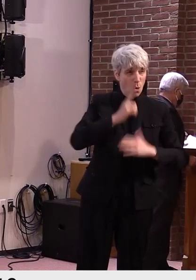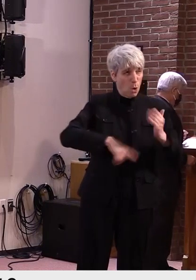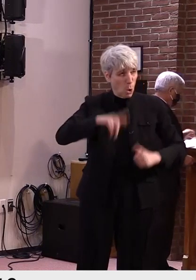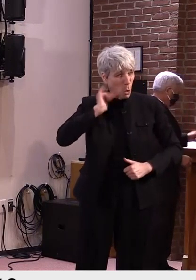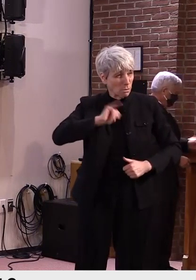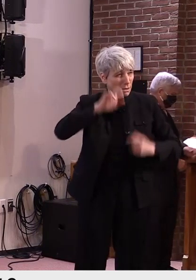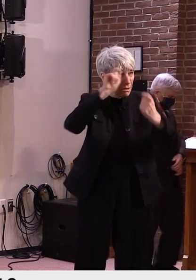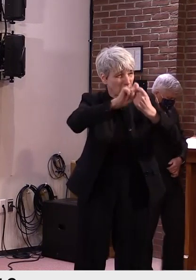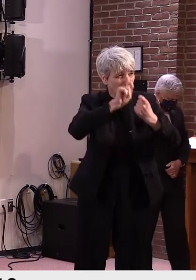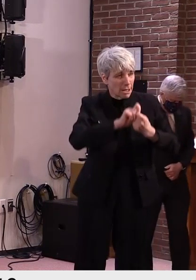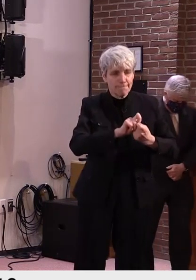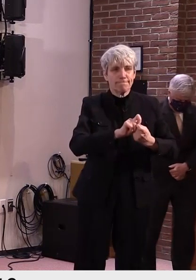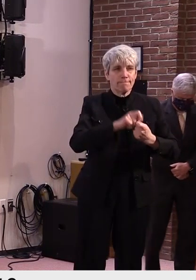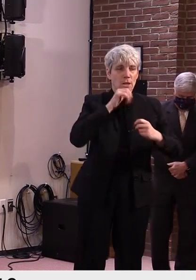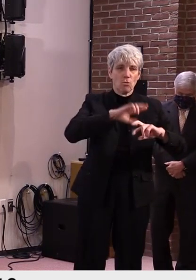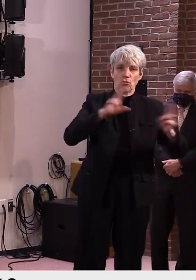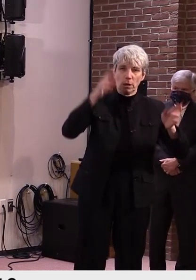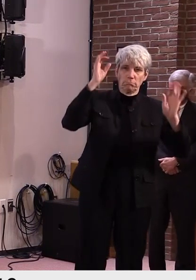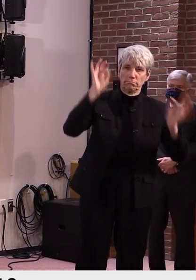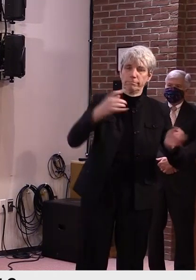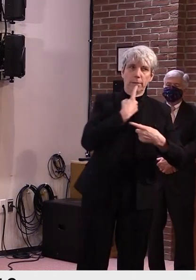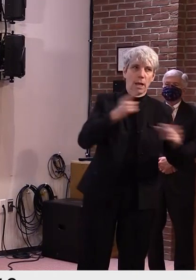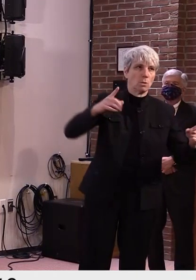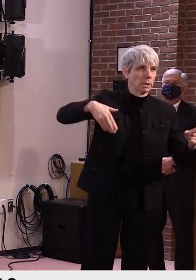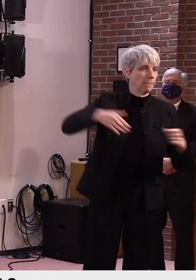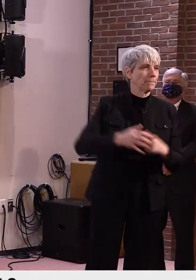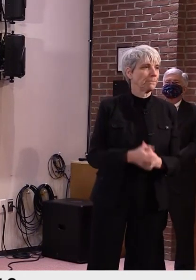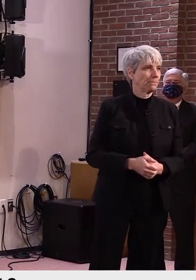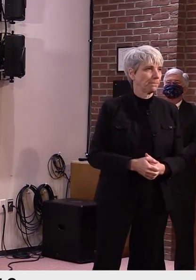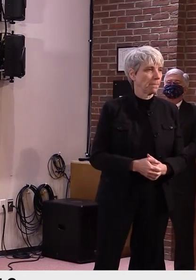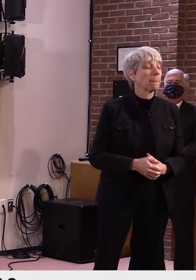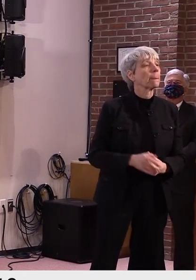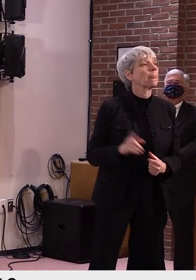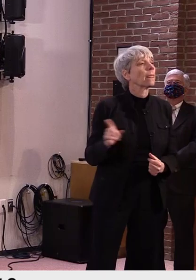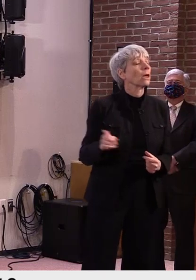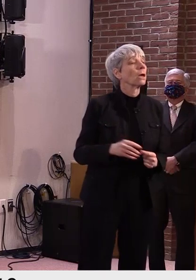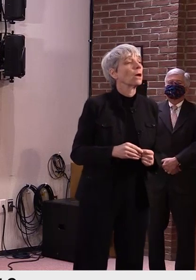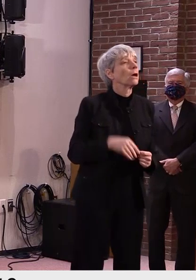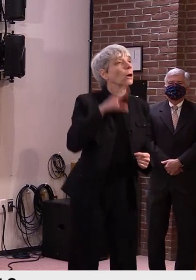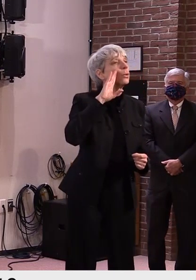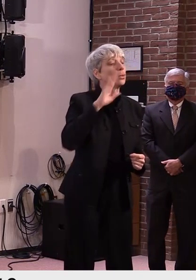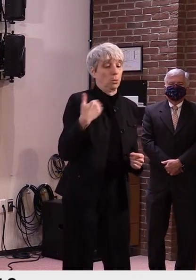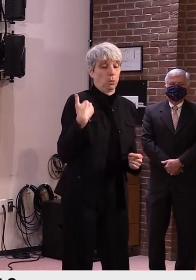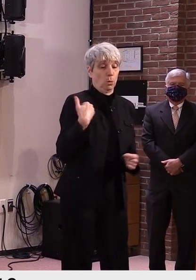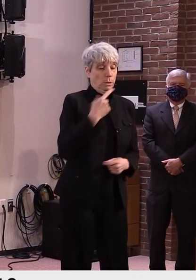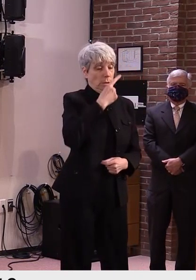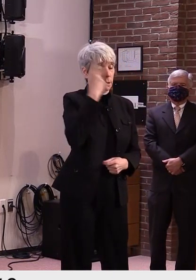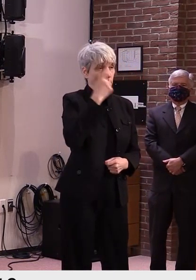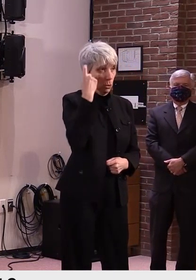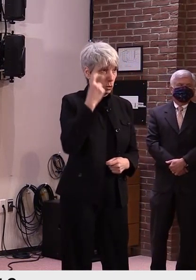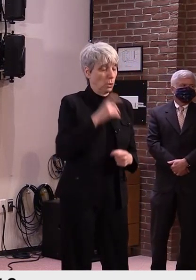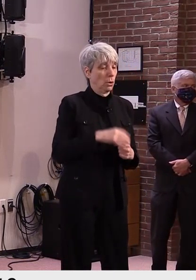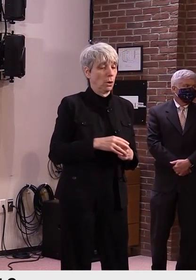point on that front. And there's no, I know during the summer there was